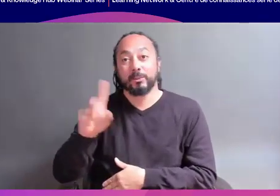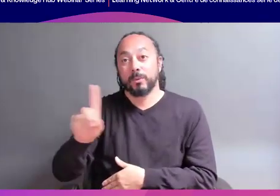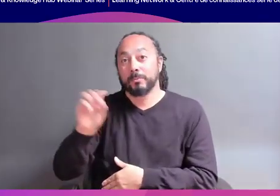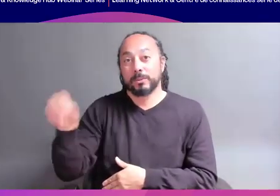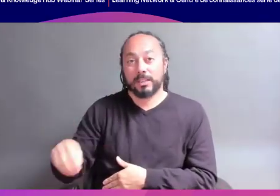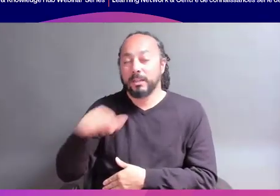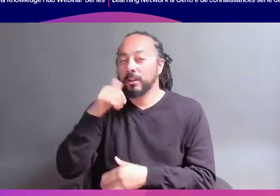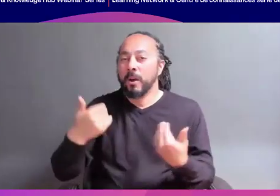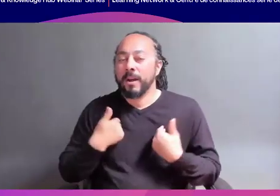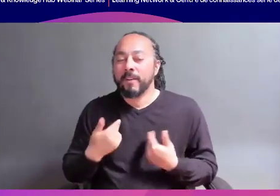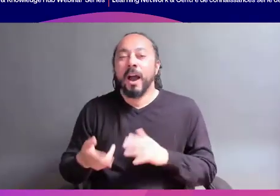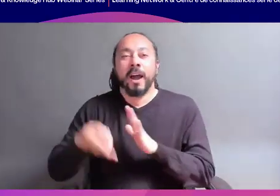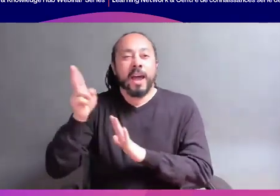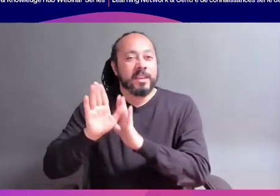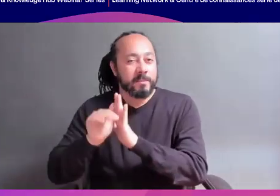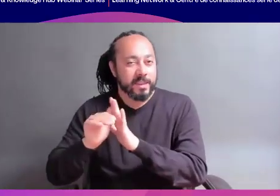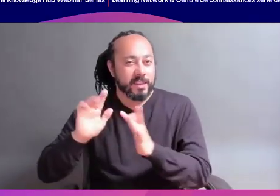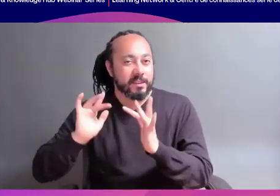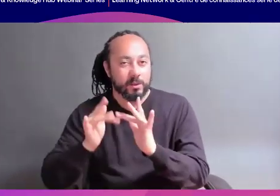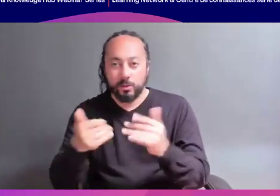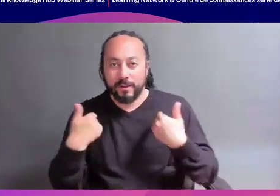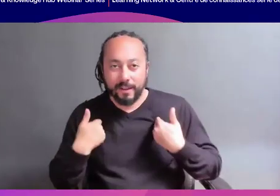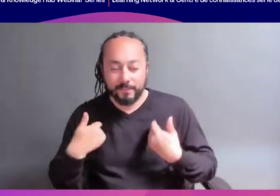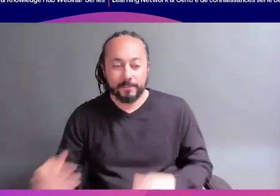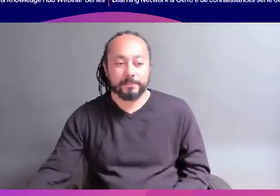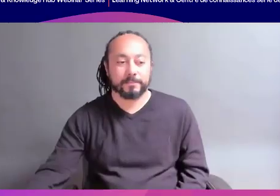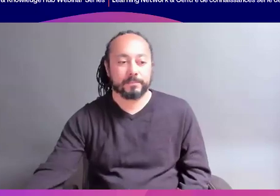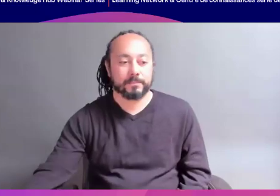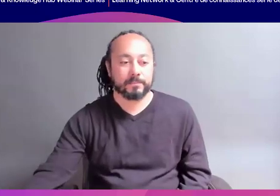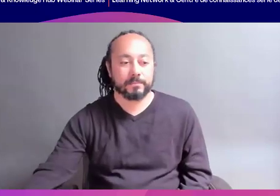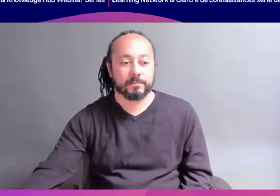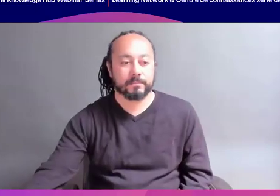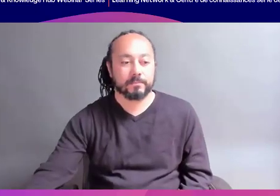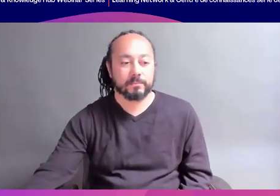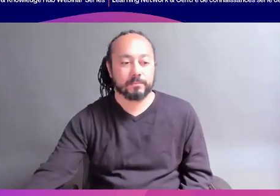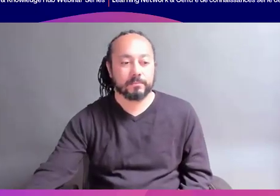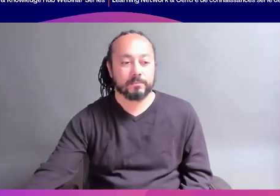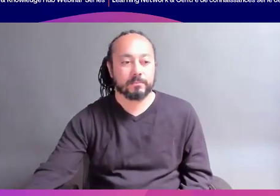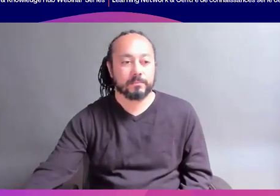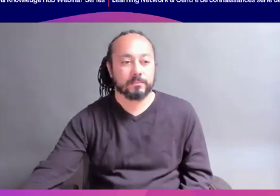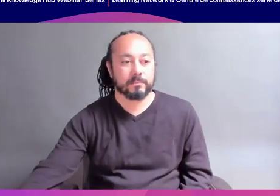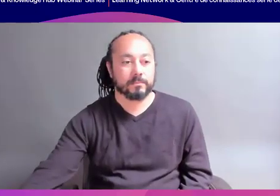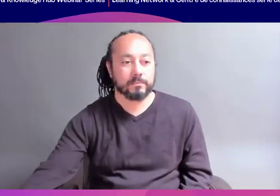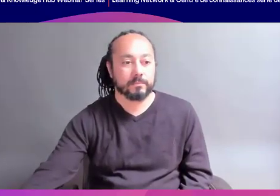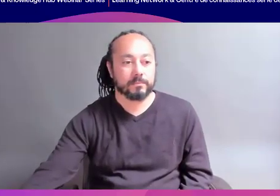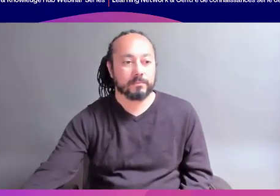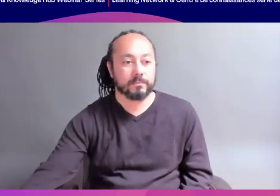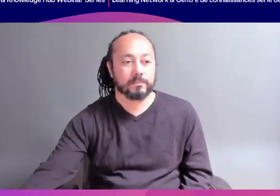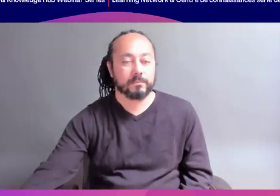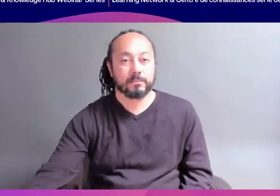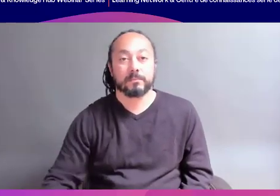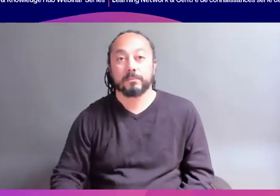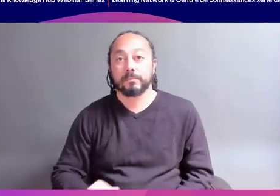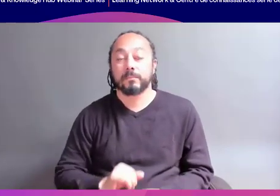adequate high-speed internet access. It also notes that the digital gap is growing among